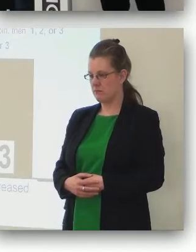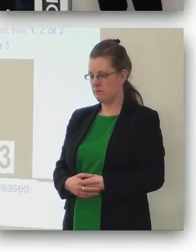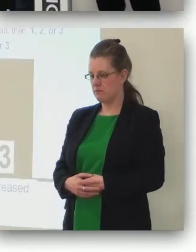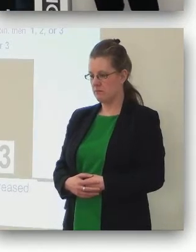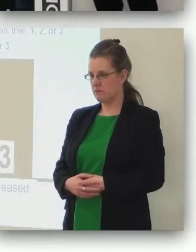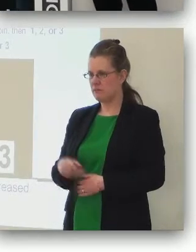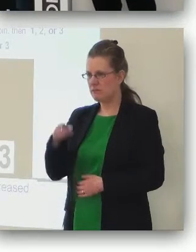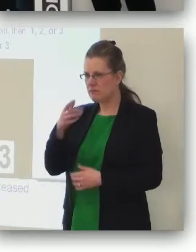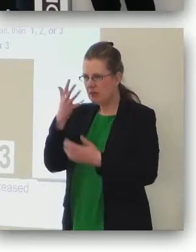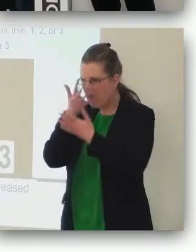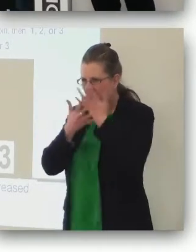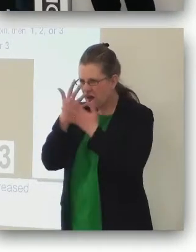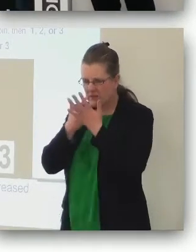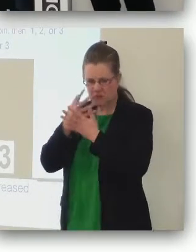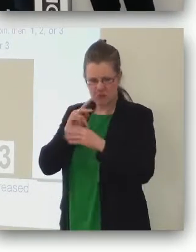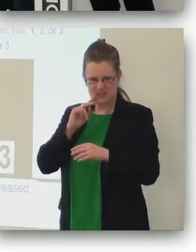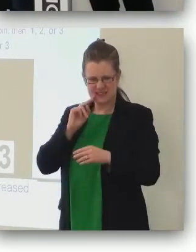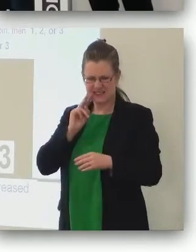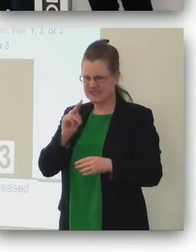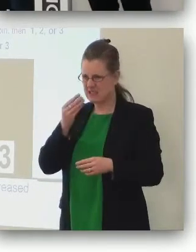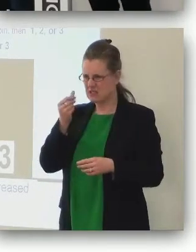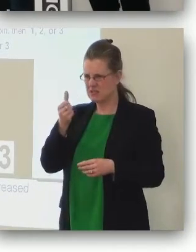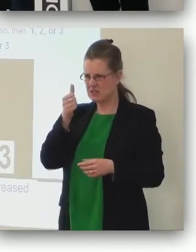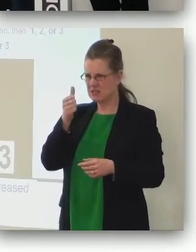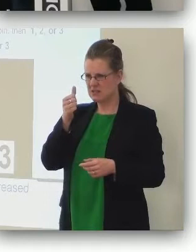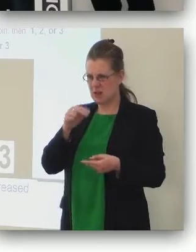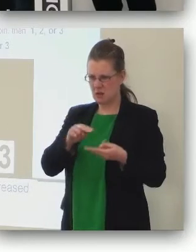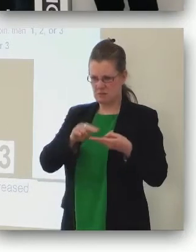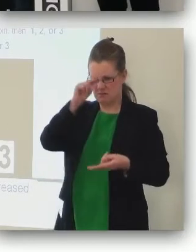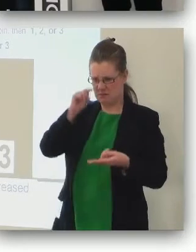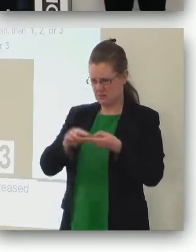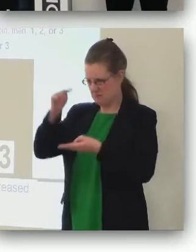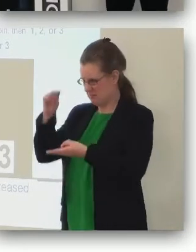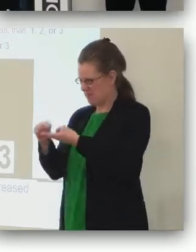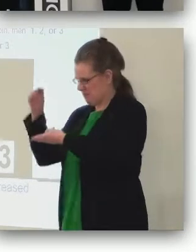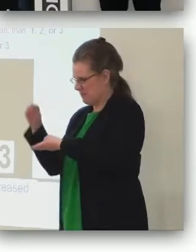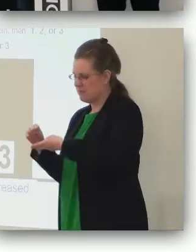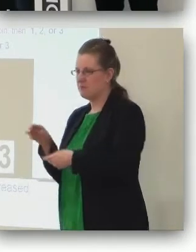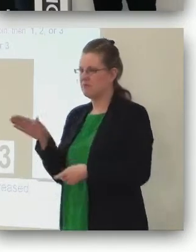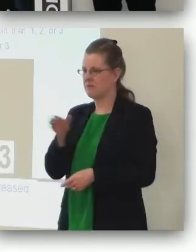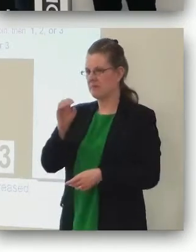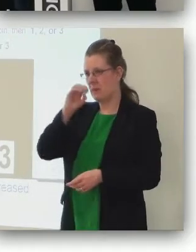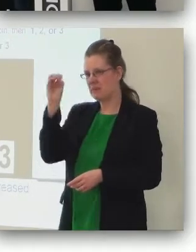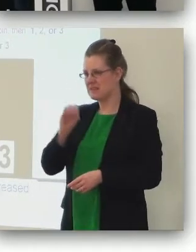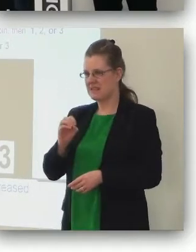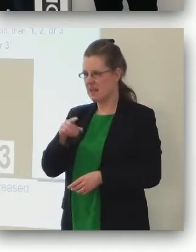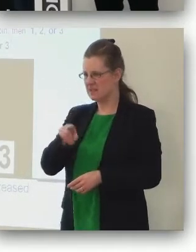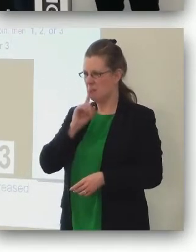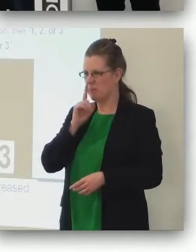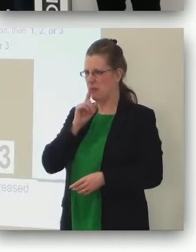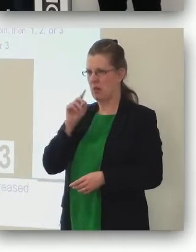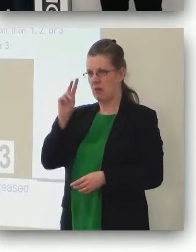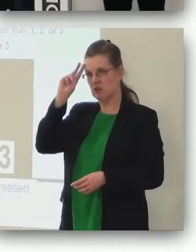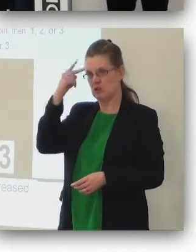If you're getting confused by seeing some of the bars going down, it's because it's on a percentage basis. It's not that people are removing